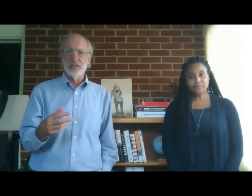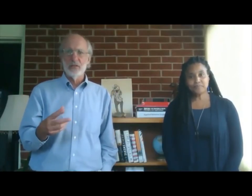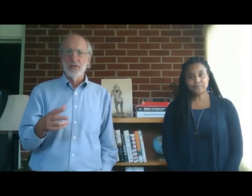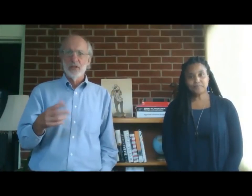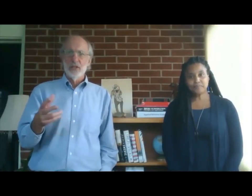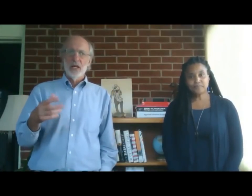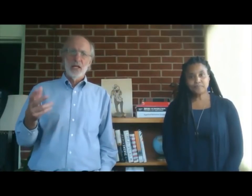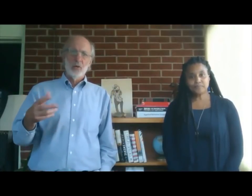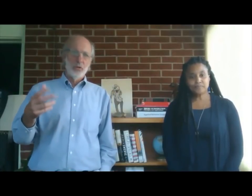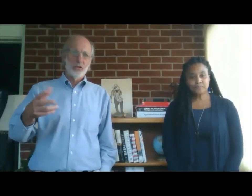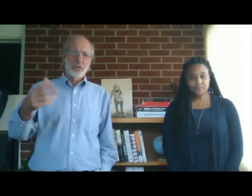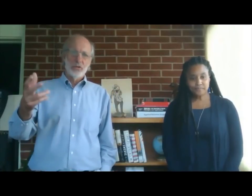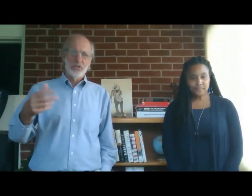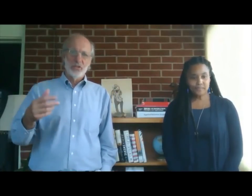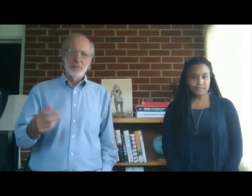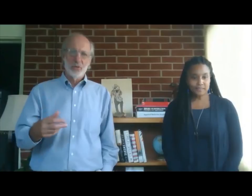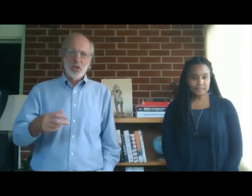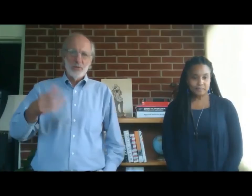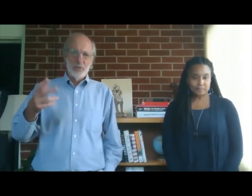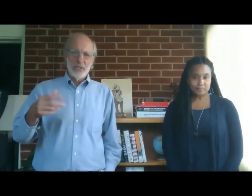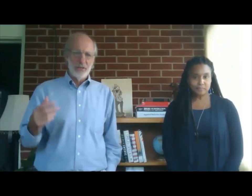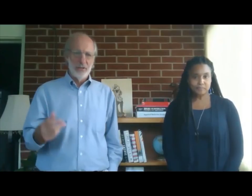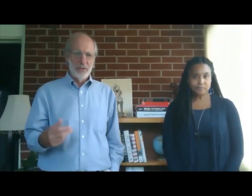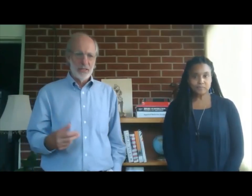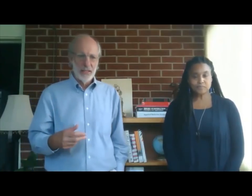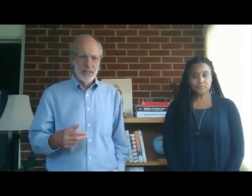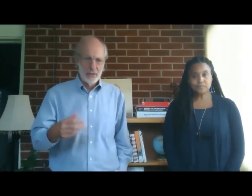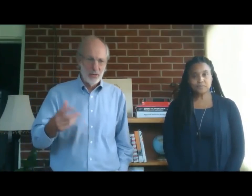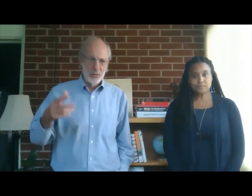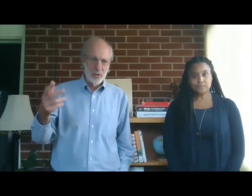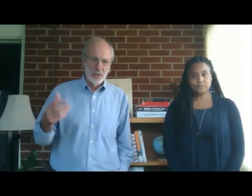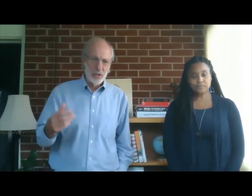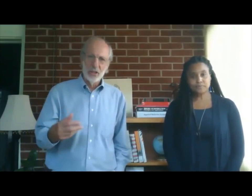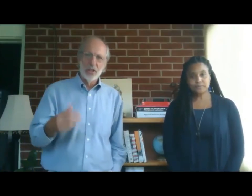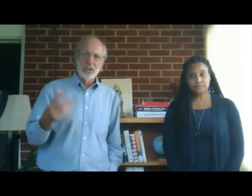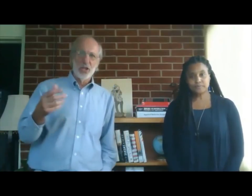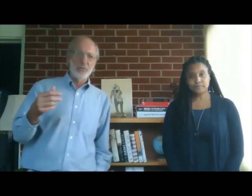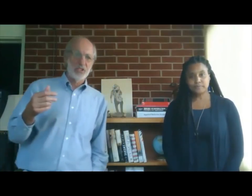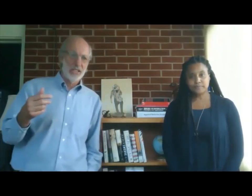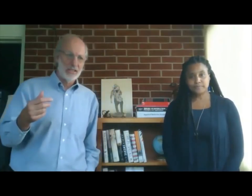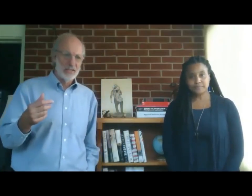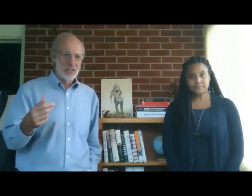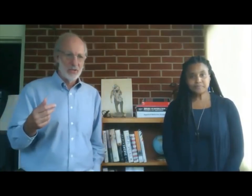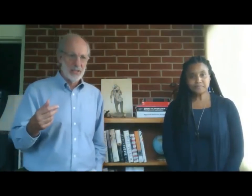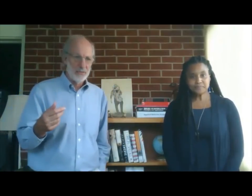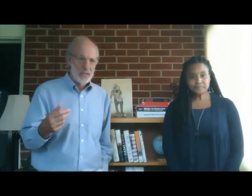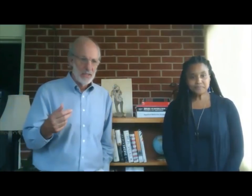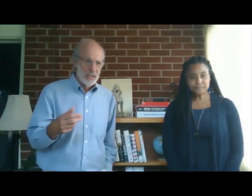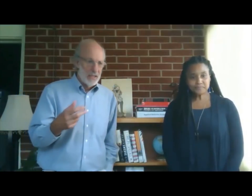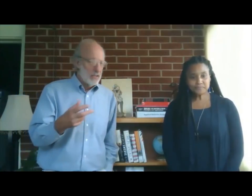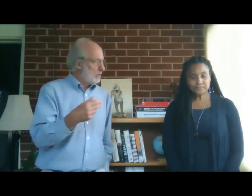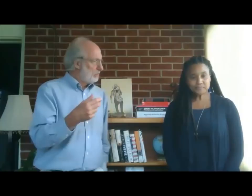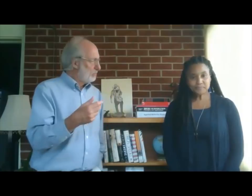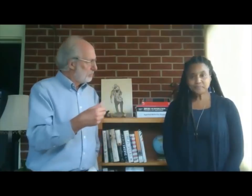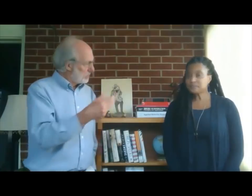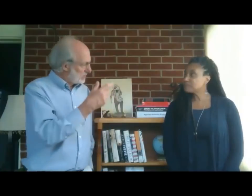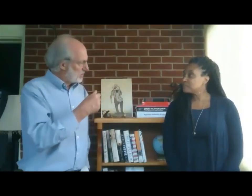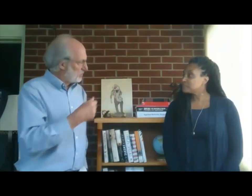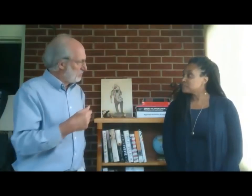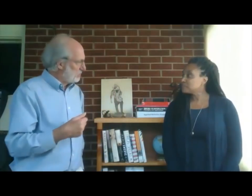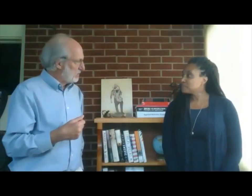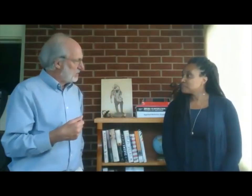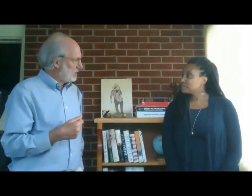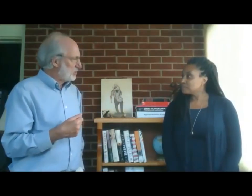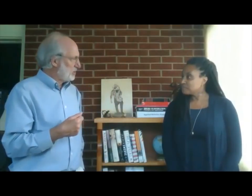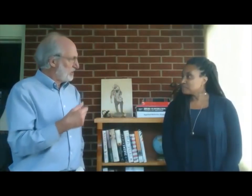related to work or some jobs you might do at home or on a job site. So